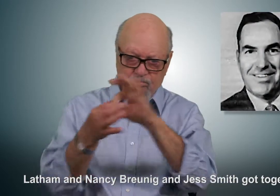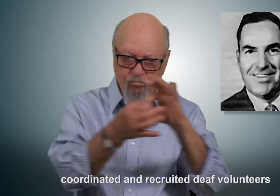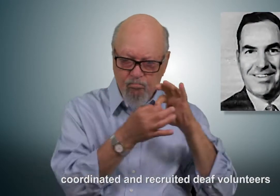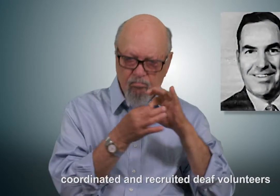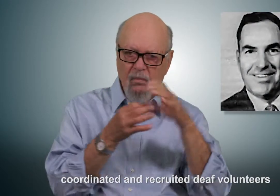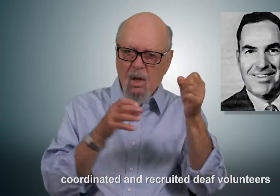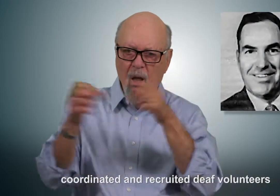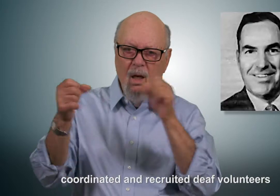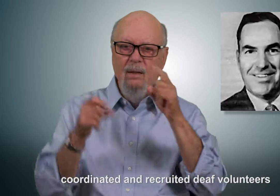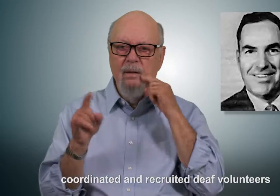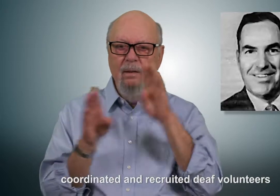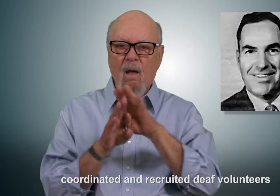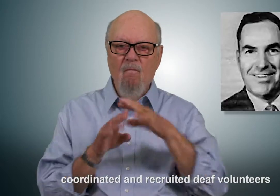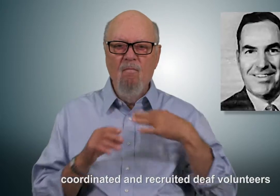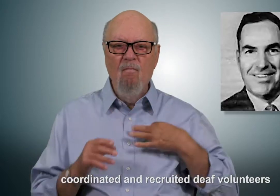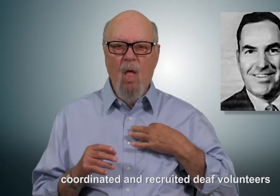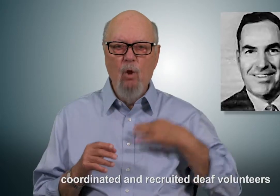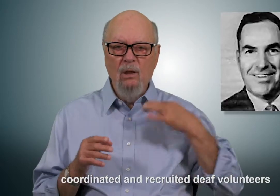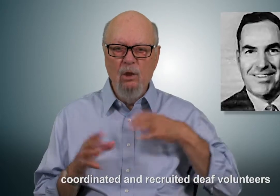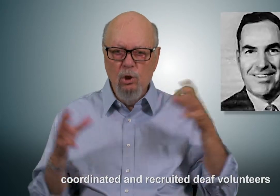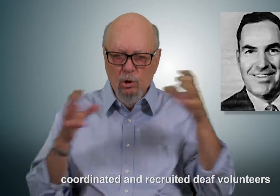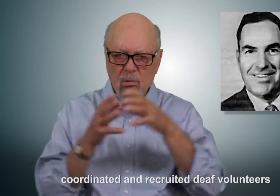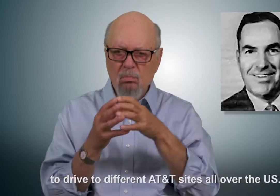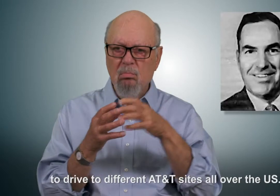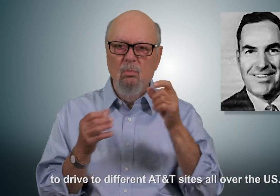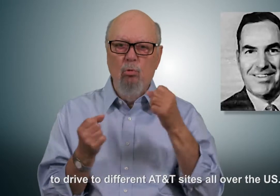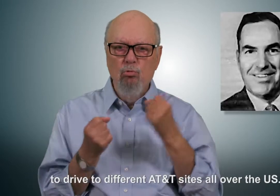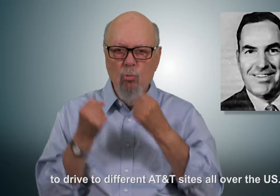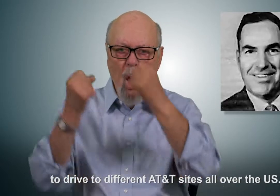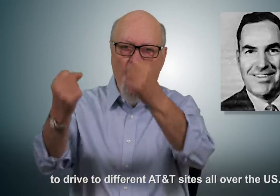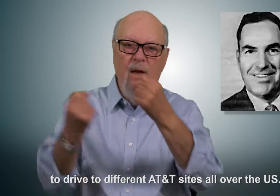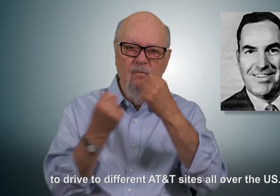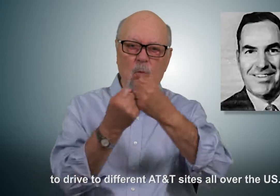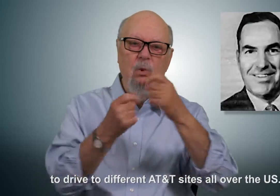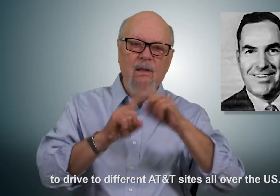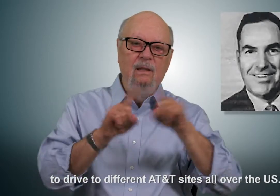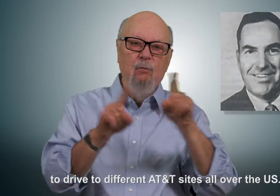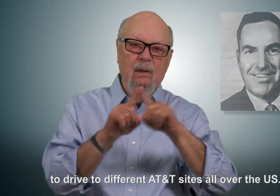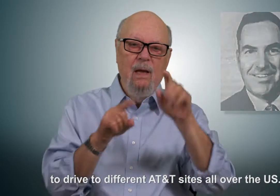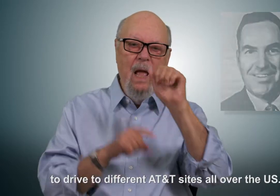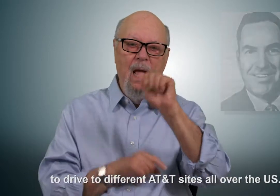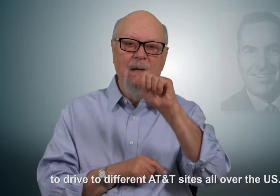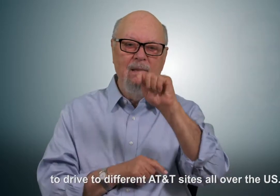coordinated and recruited deaf volunteers to drive to different AT&T sites all over the U.S.